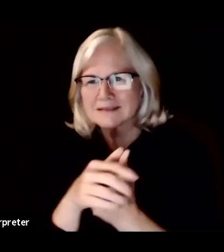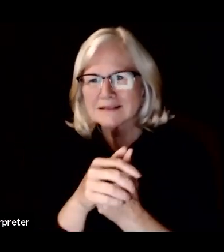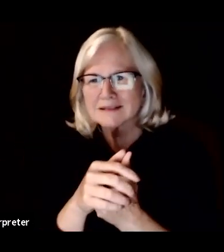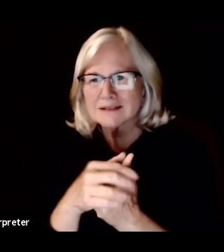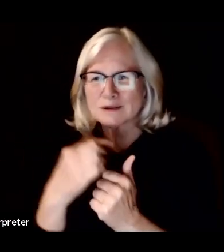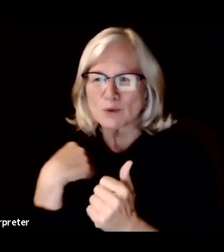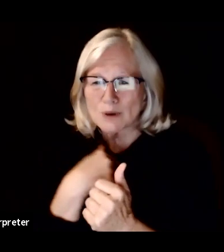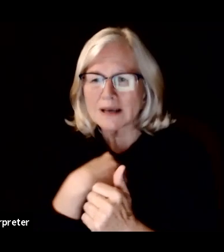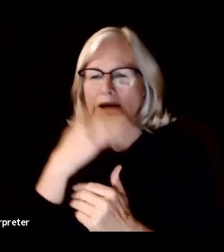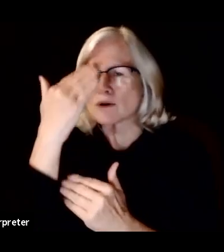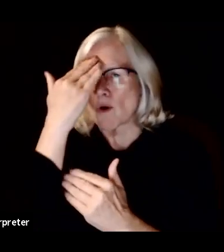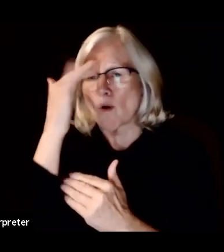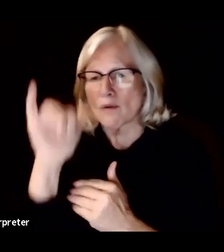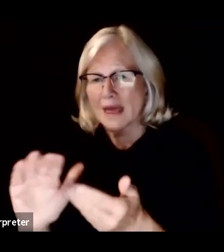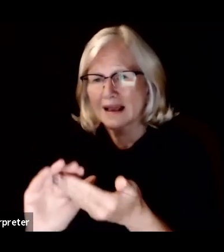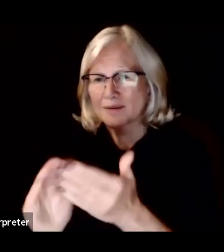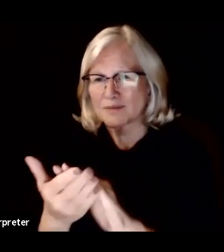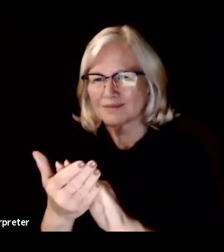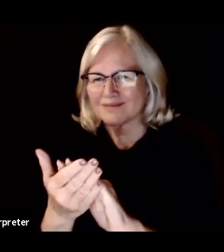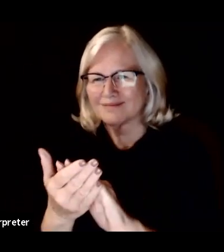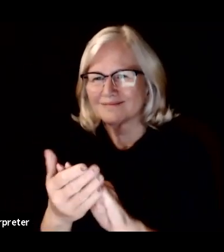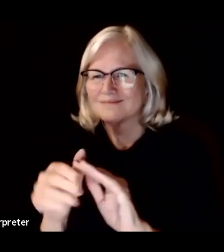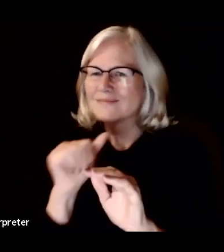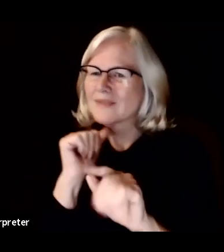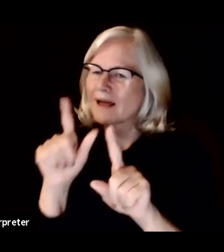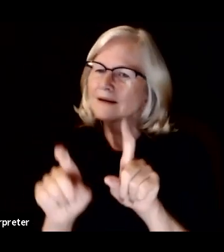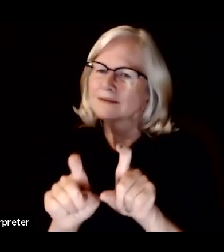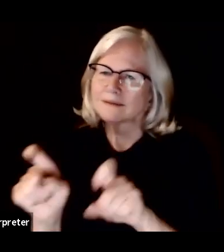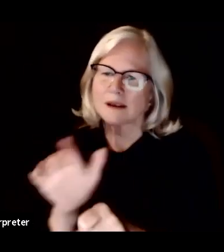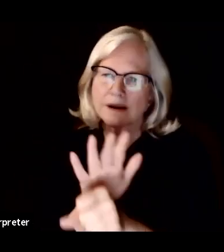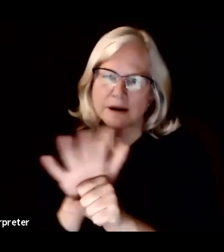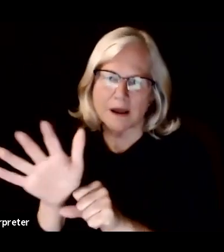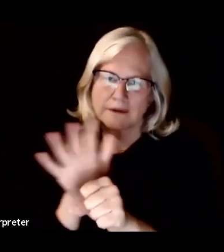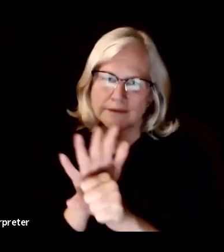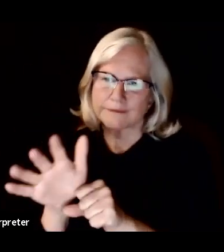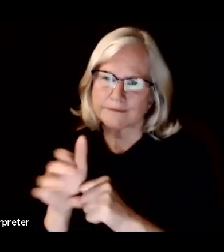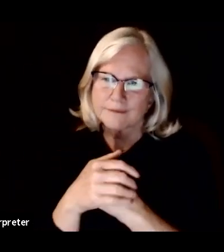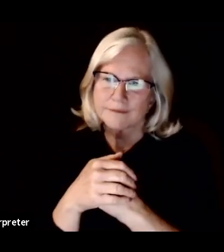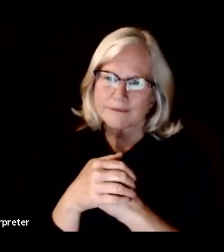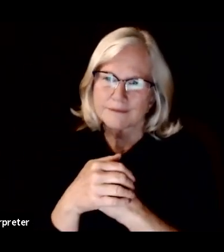point, according to our data. But Chris, Ruth, anything you'd add?